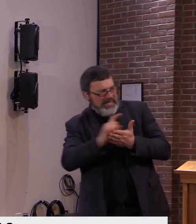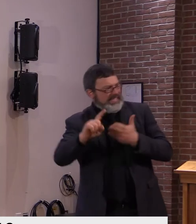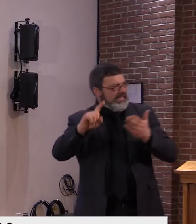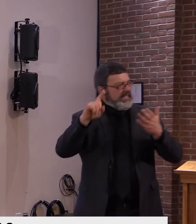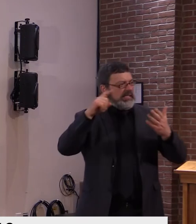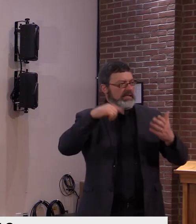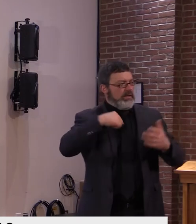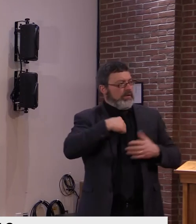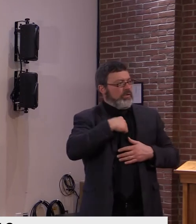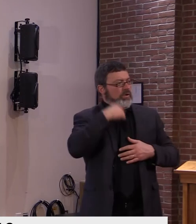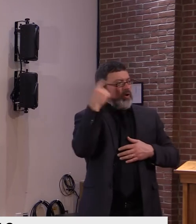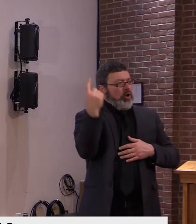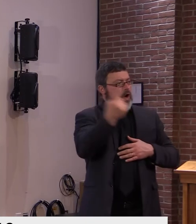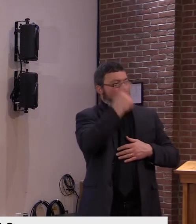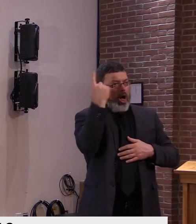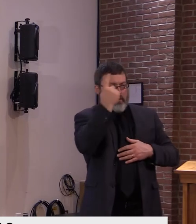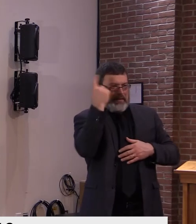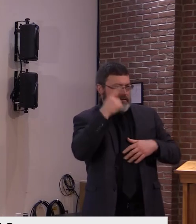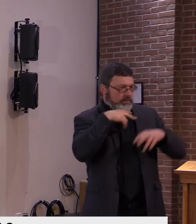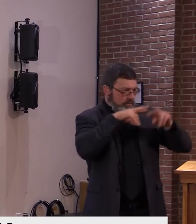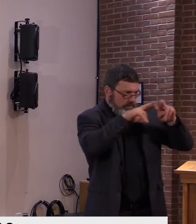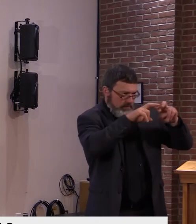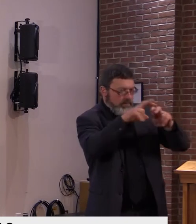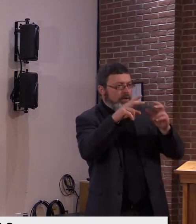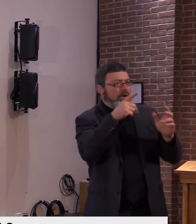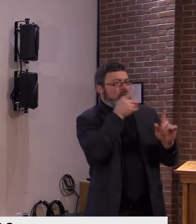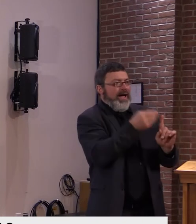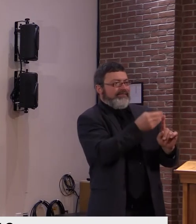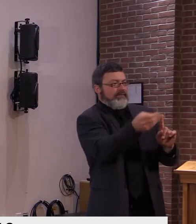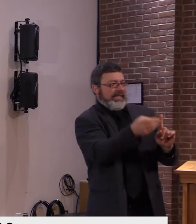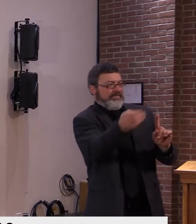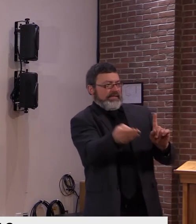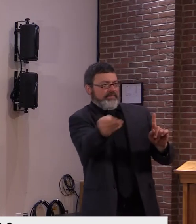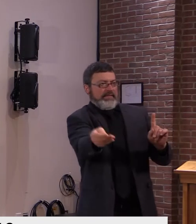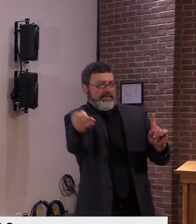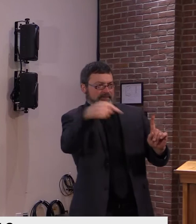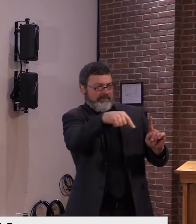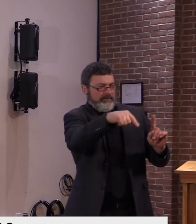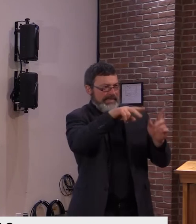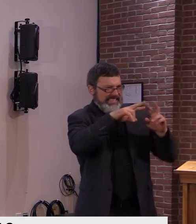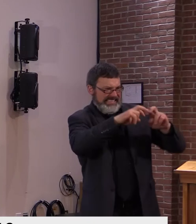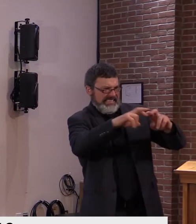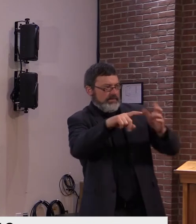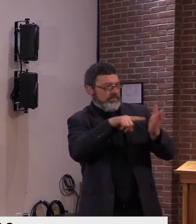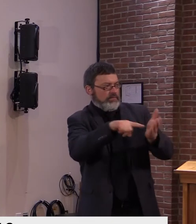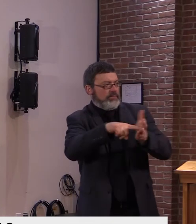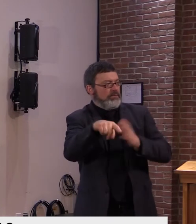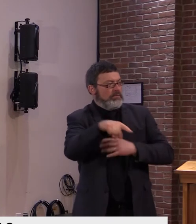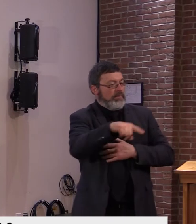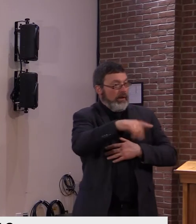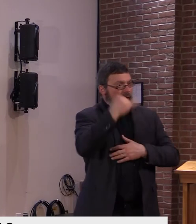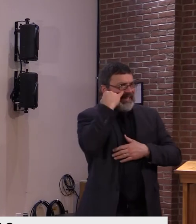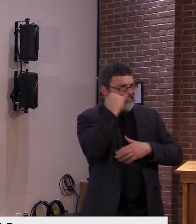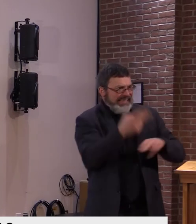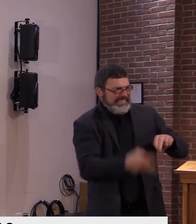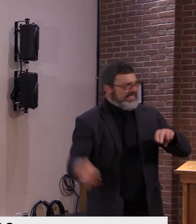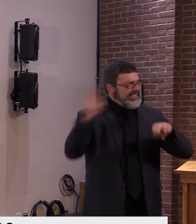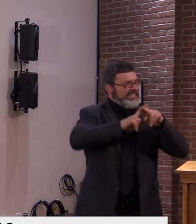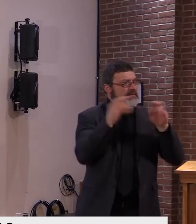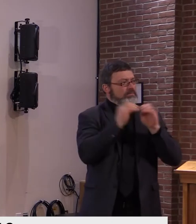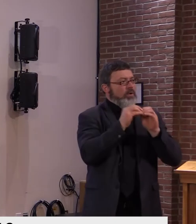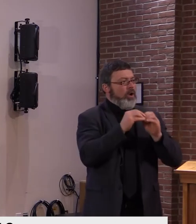So if there is more to deal with in terms of the fallout from a holiday, we're prepared to handle